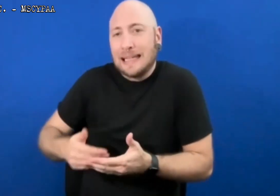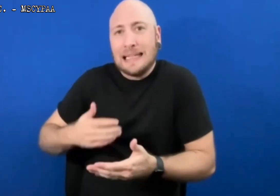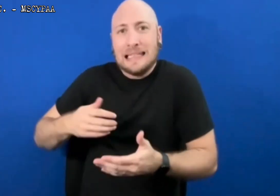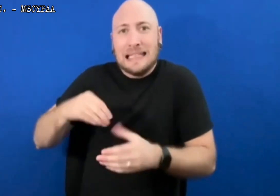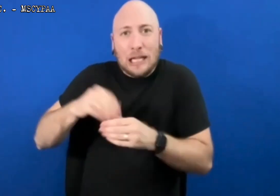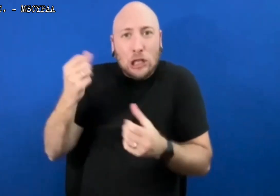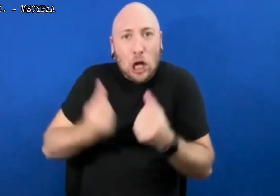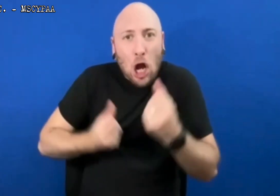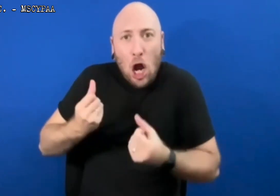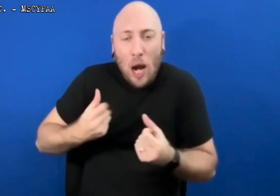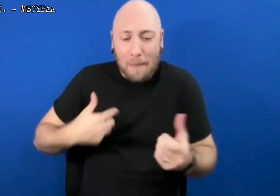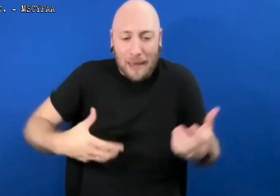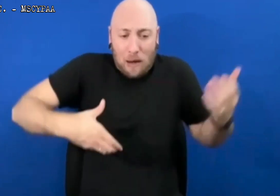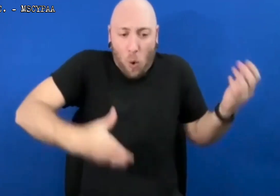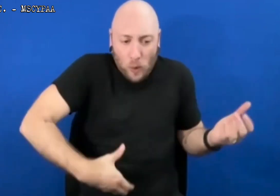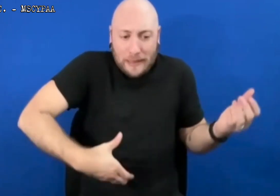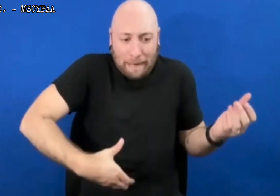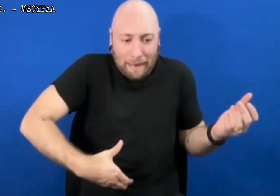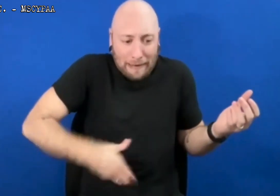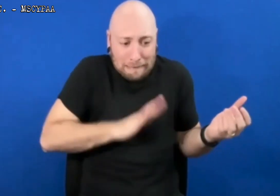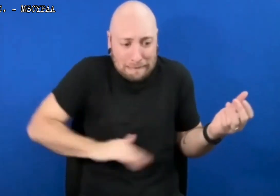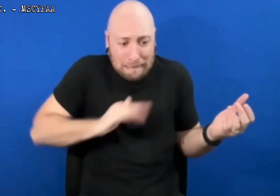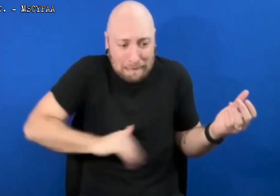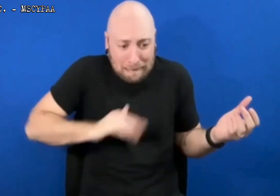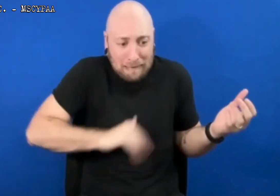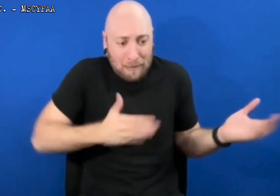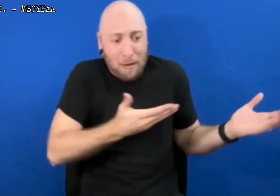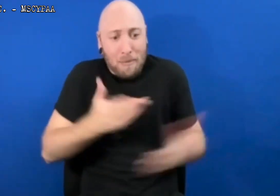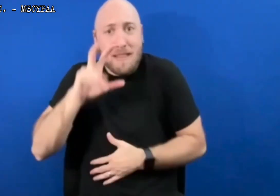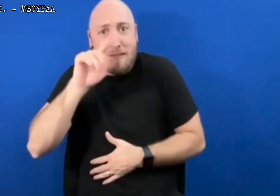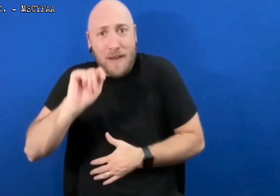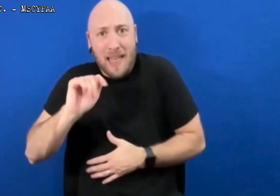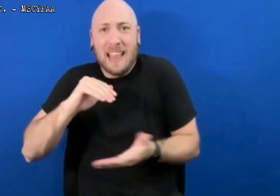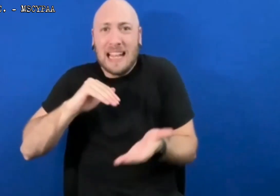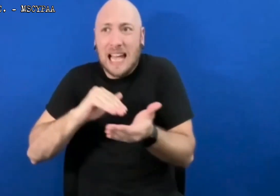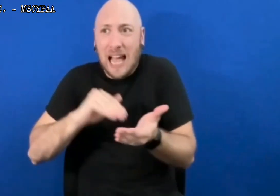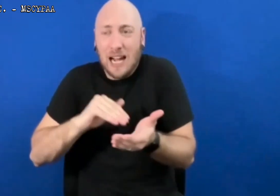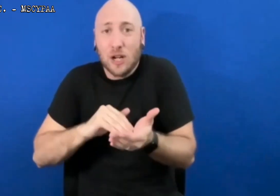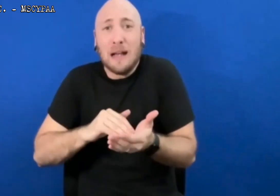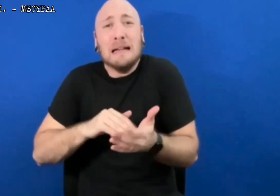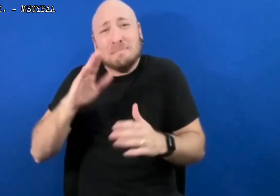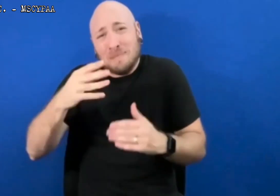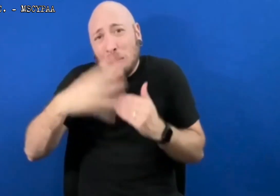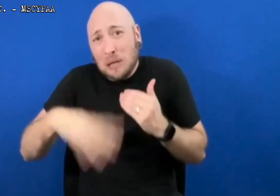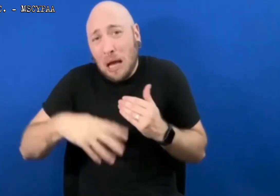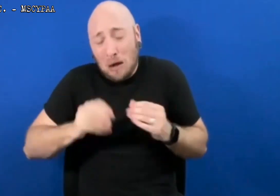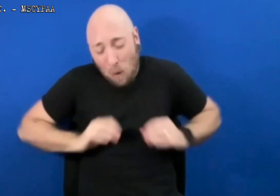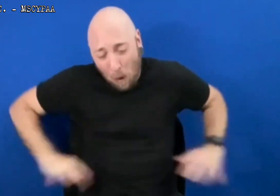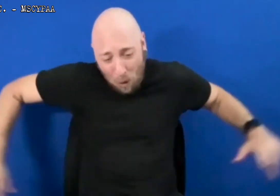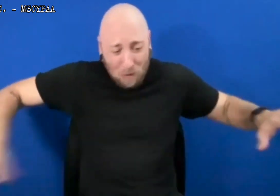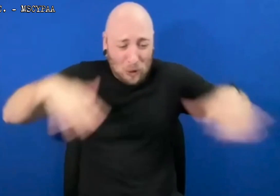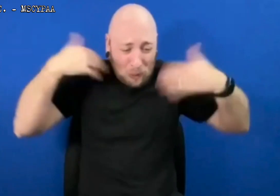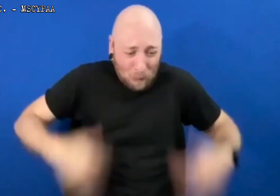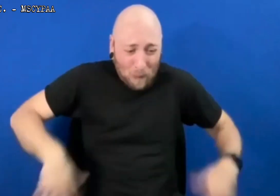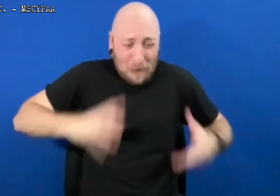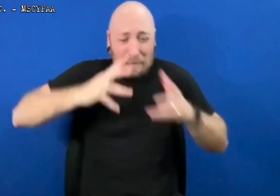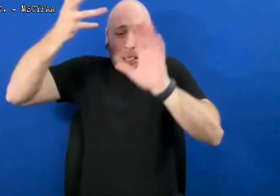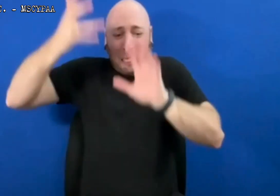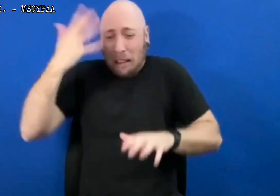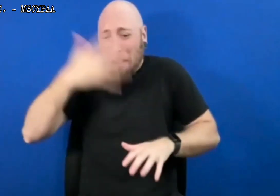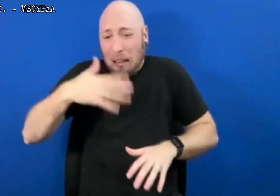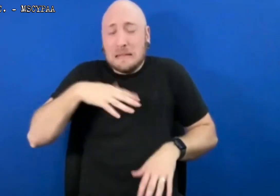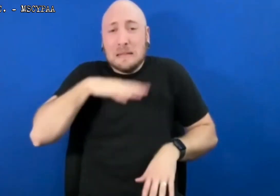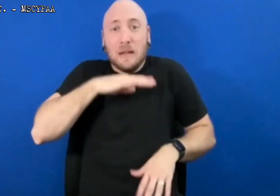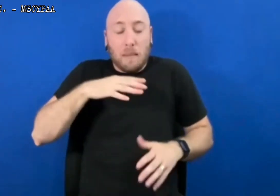biting me. I'm just holding it. And we get it to the vet, and there's blood everywhere. It's just a mess. And I'm like, that's crazy. There